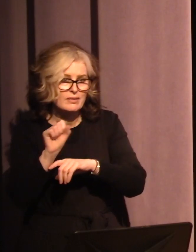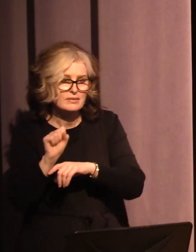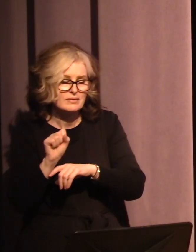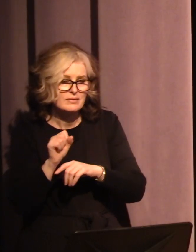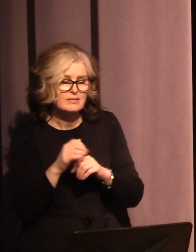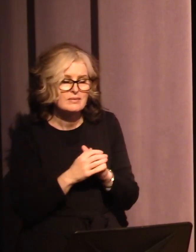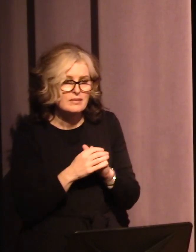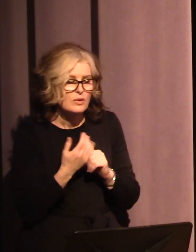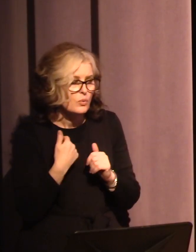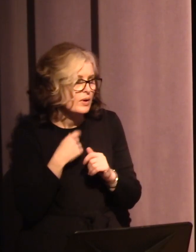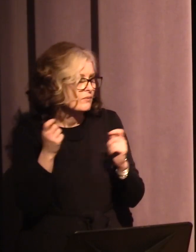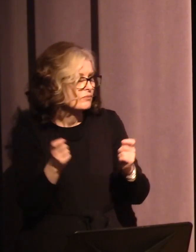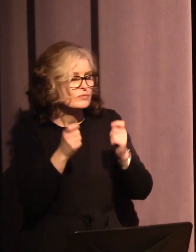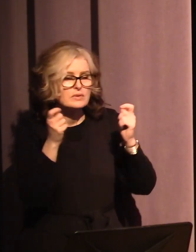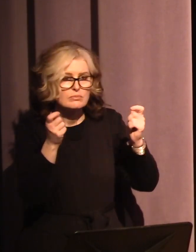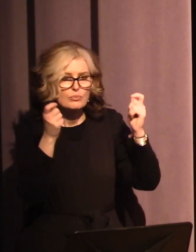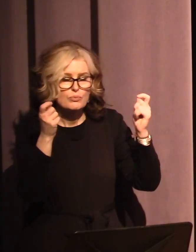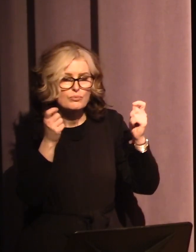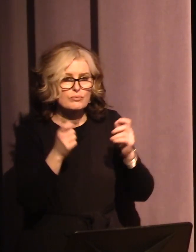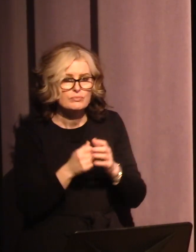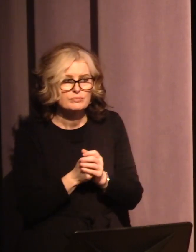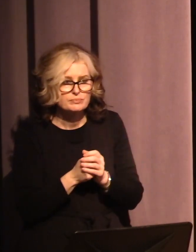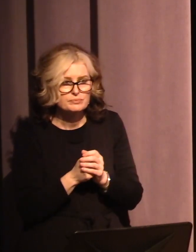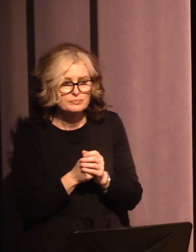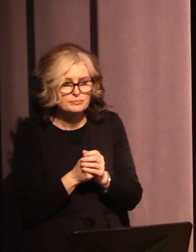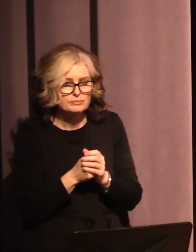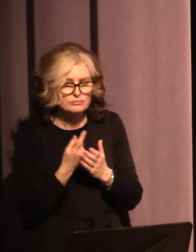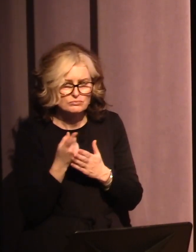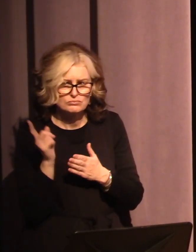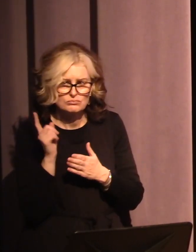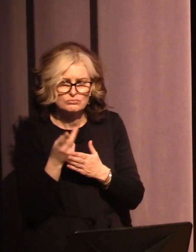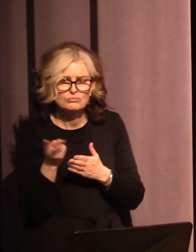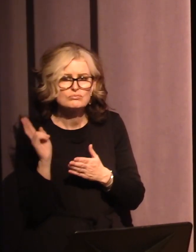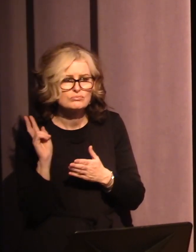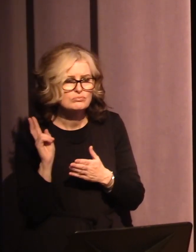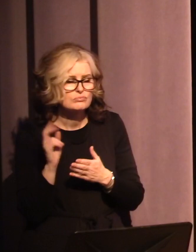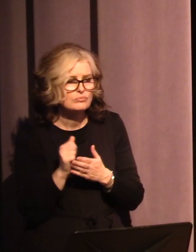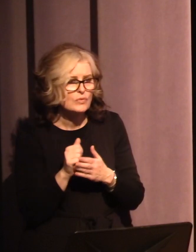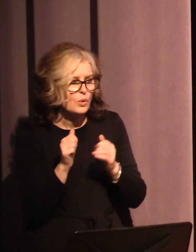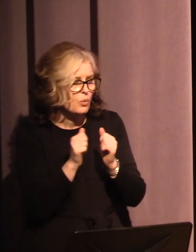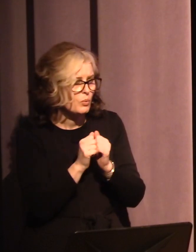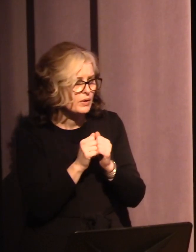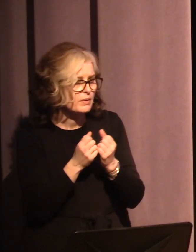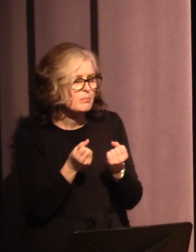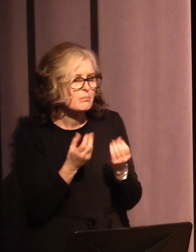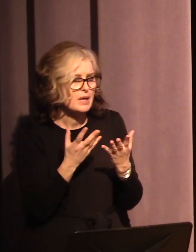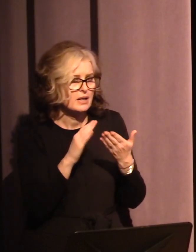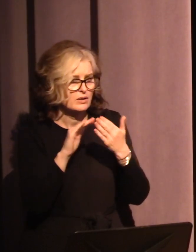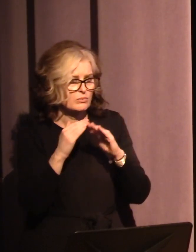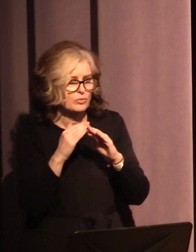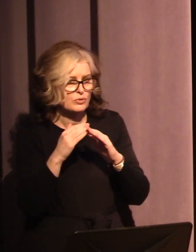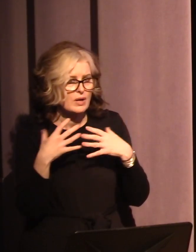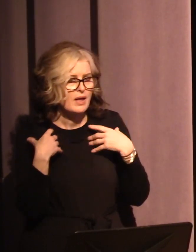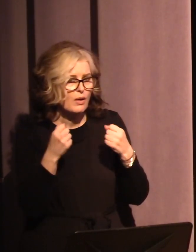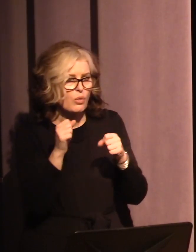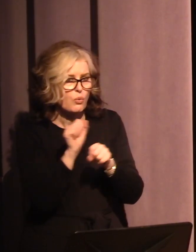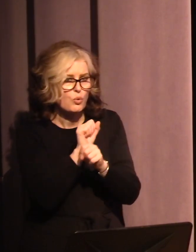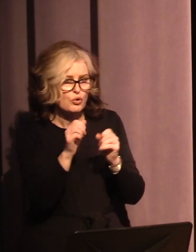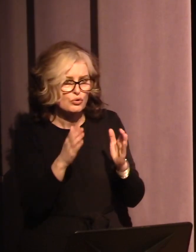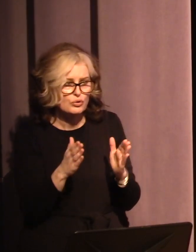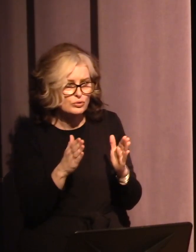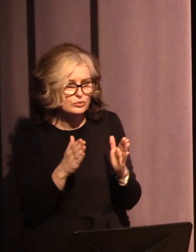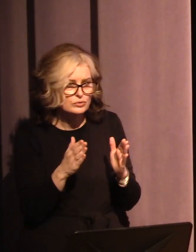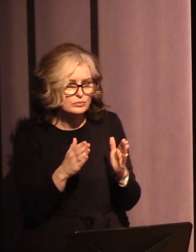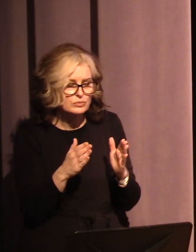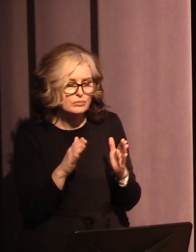And we had a celebration a few weeks ago with many of the community health workers, and what